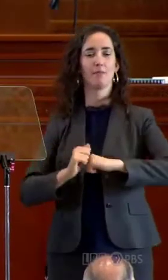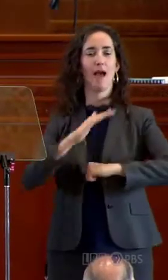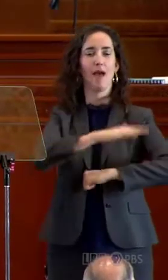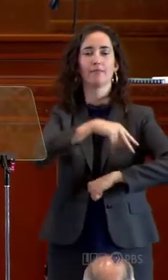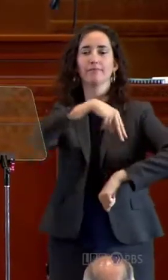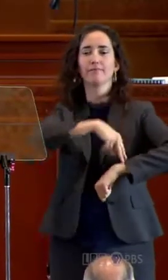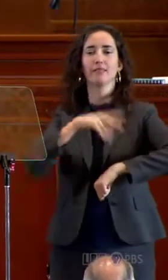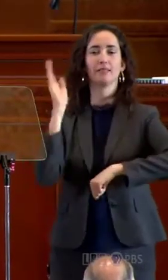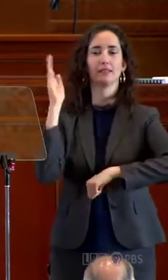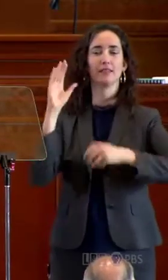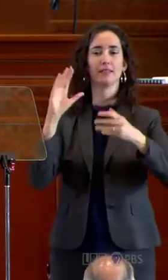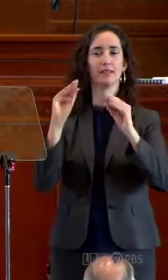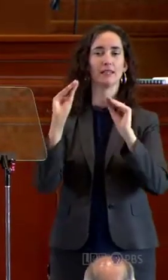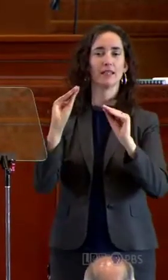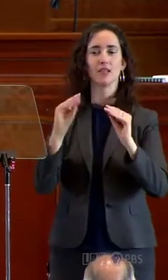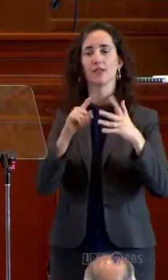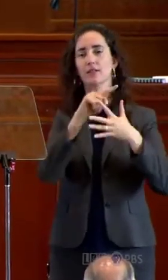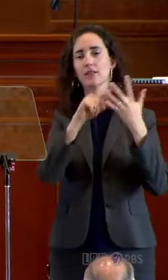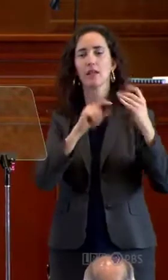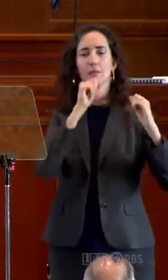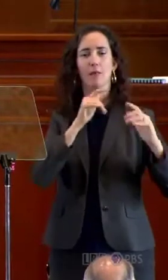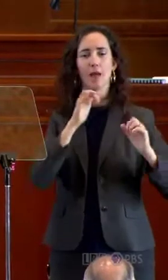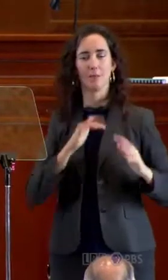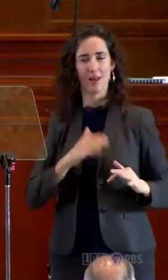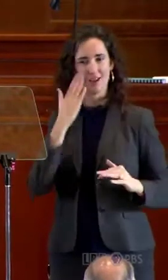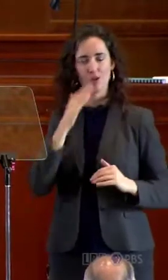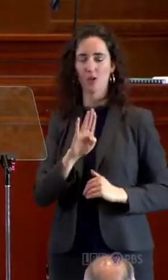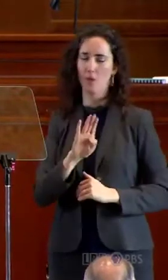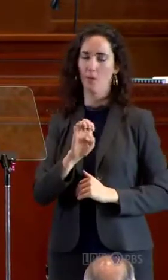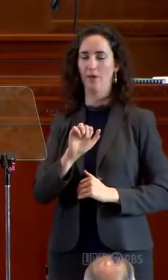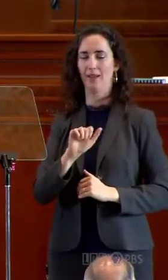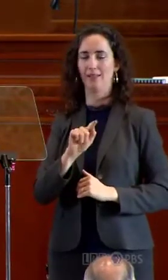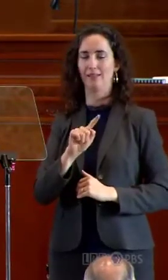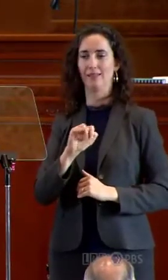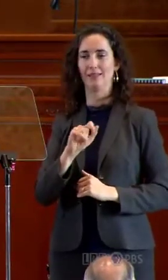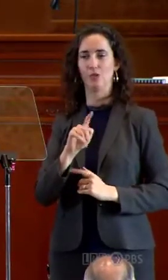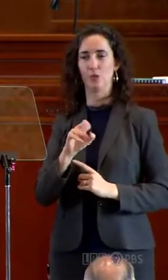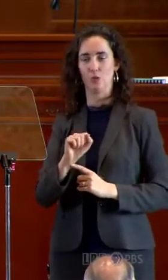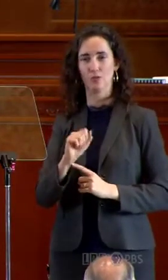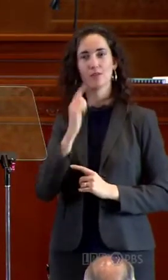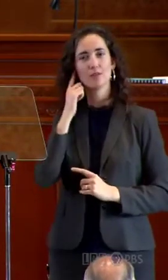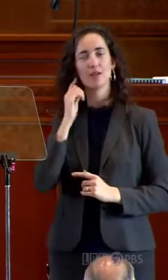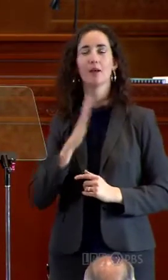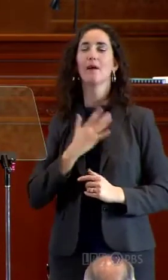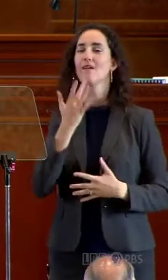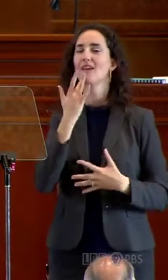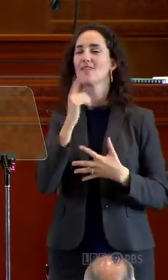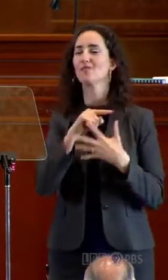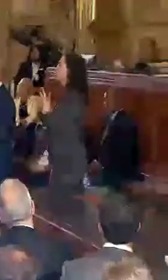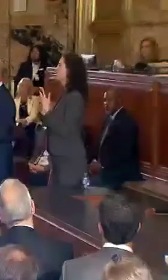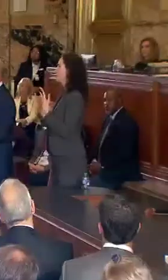to the Beatitudes. You all know them. Here are just a few of my favorites.